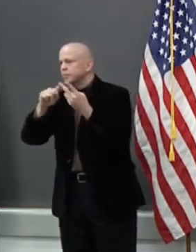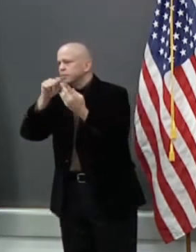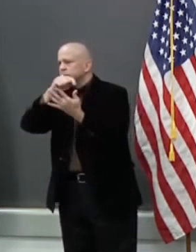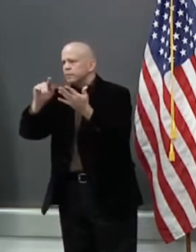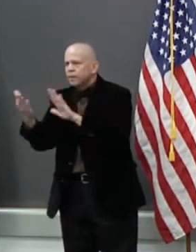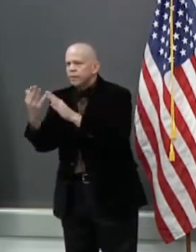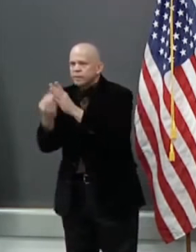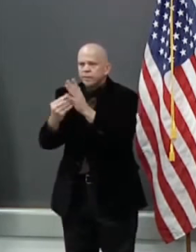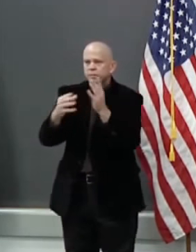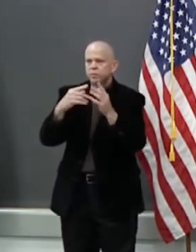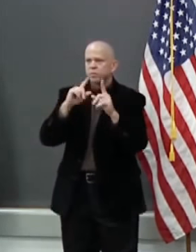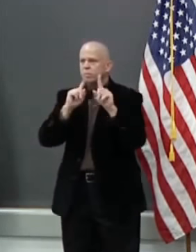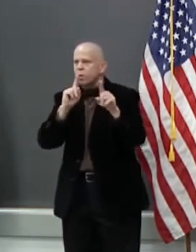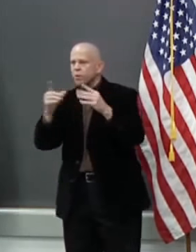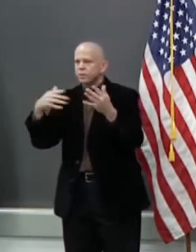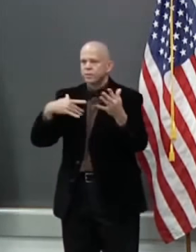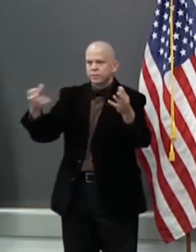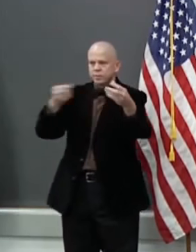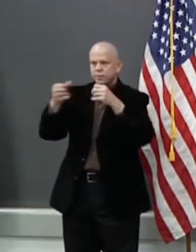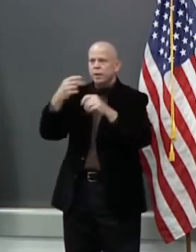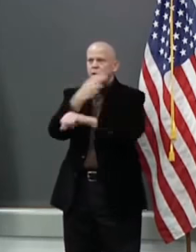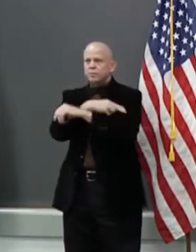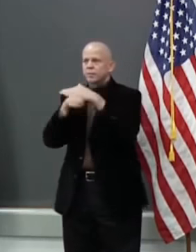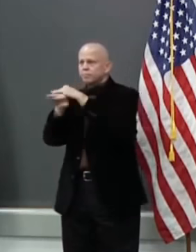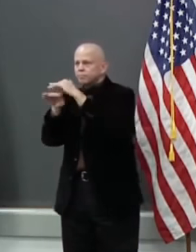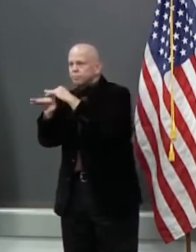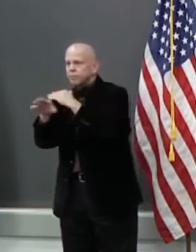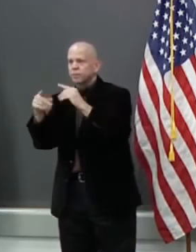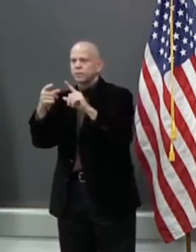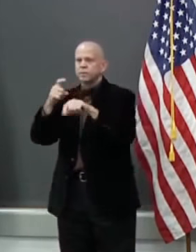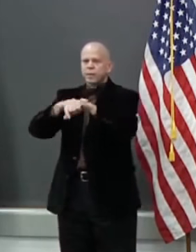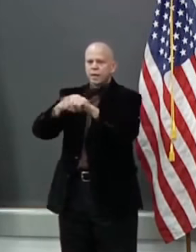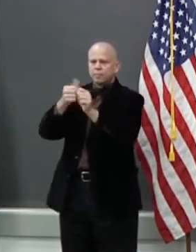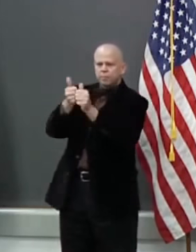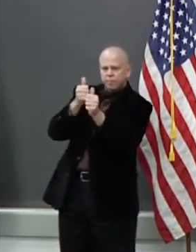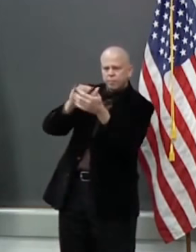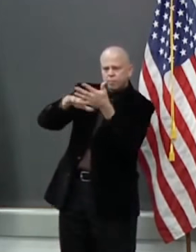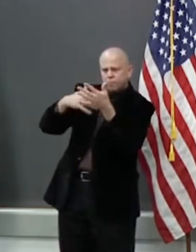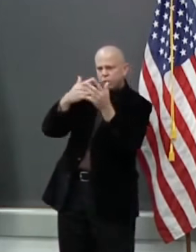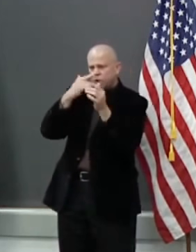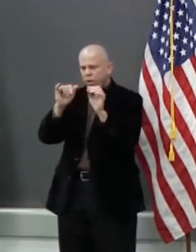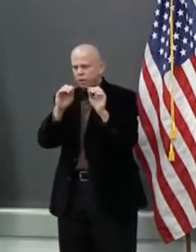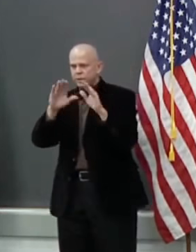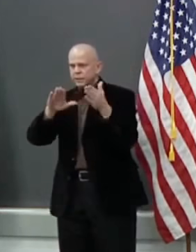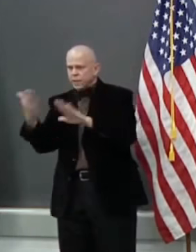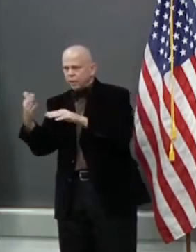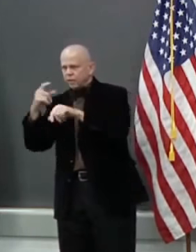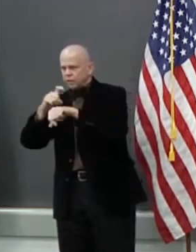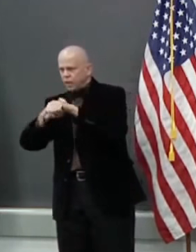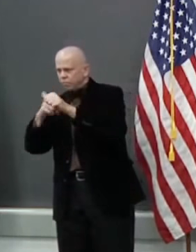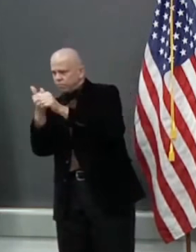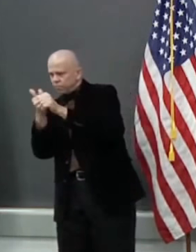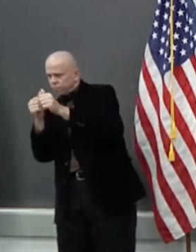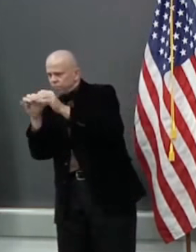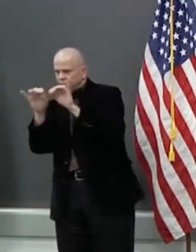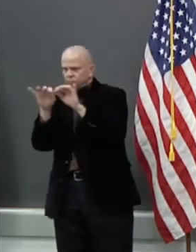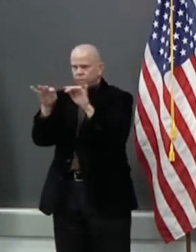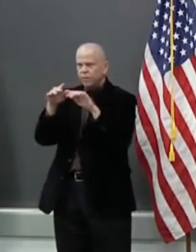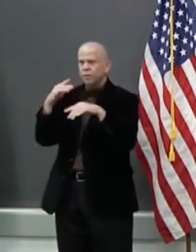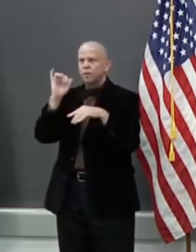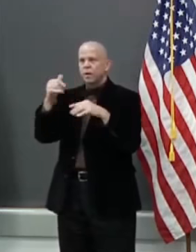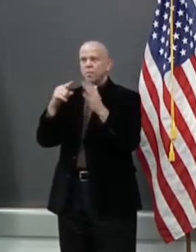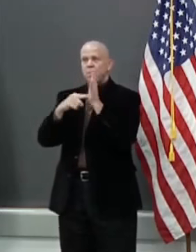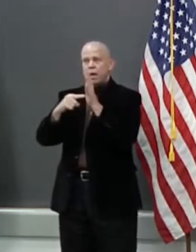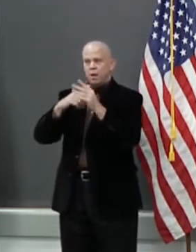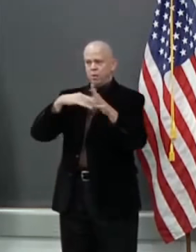lag, deaths significantly lag after someone gets infected. And so the modeling can only do so much to help us plan